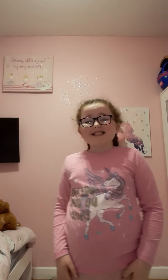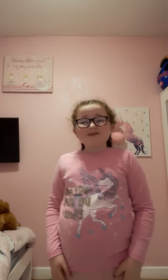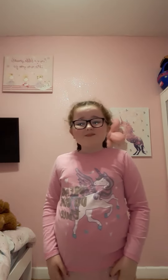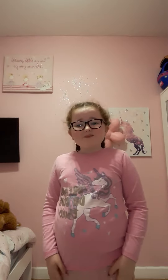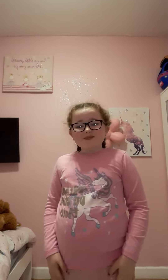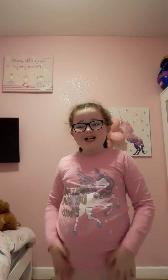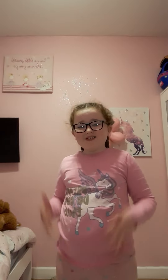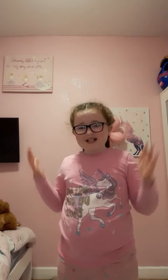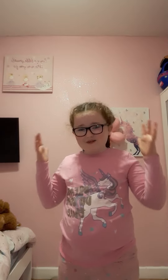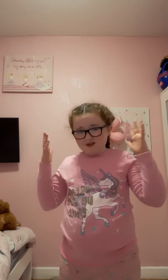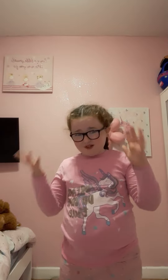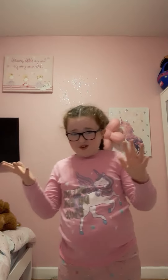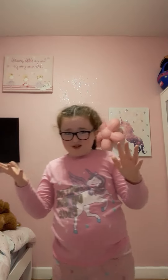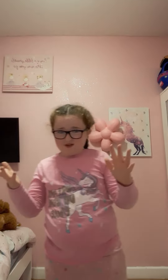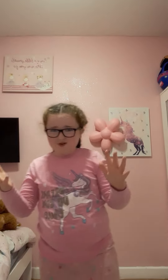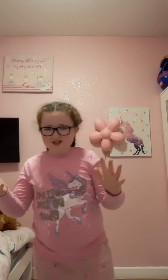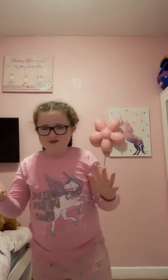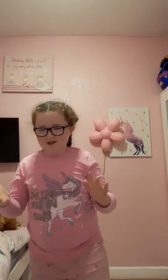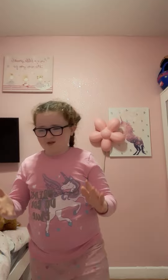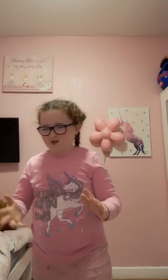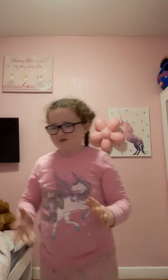and i'm gonna leave you tomorrow real quick with my room